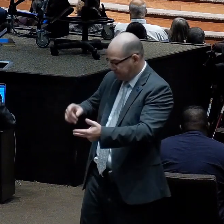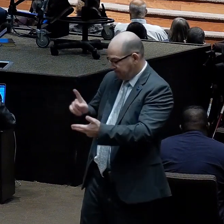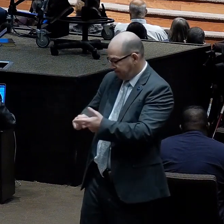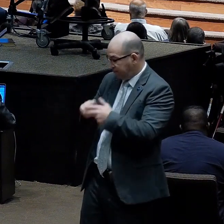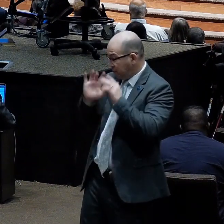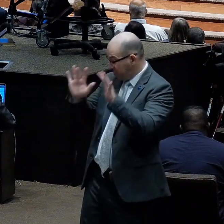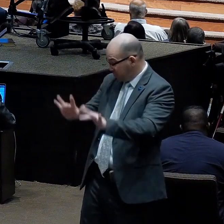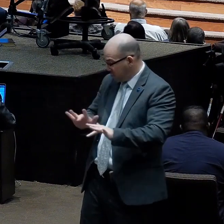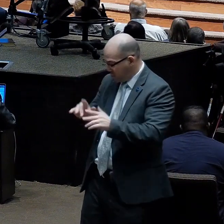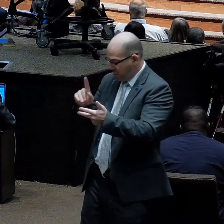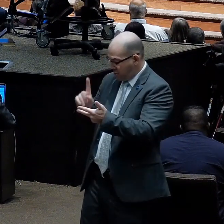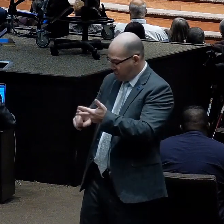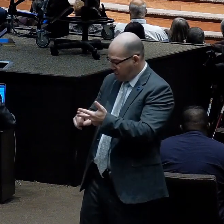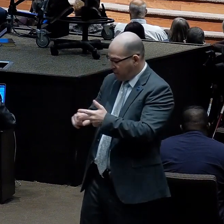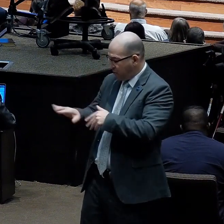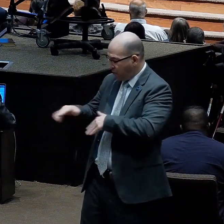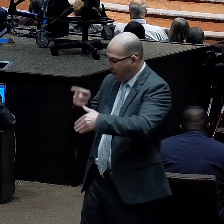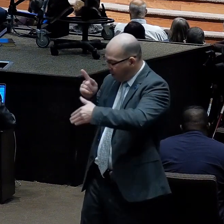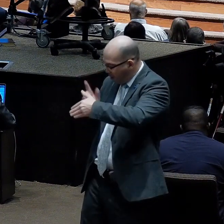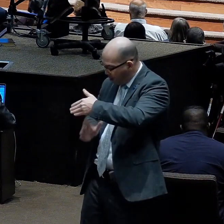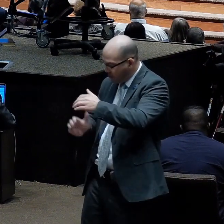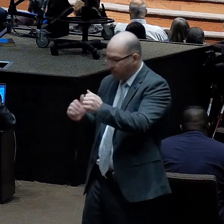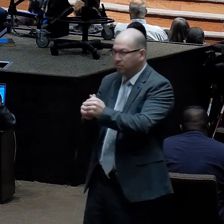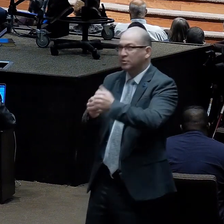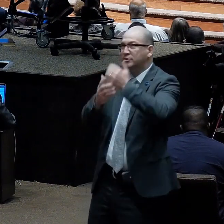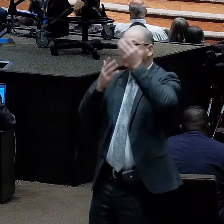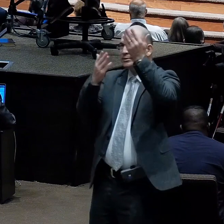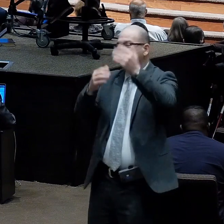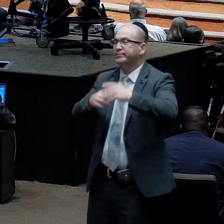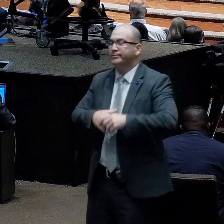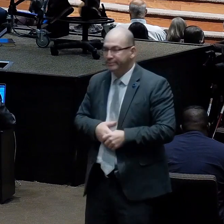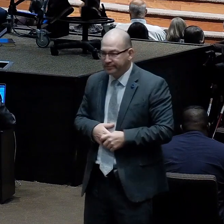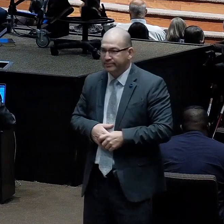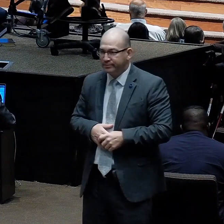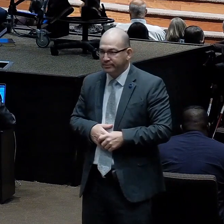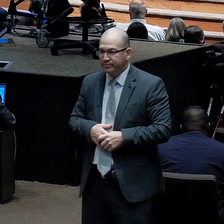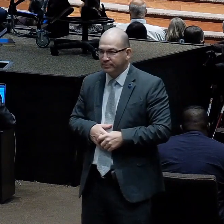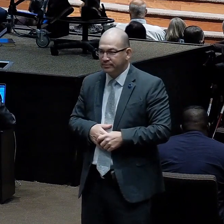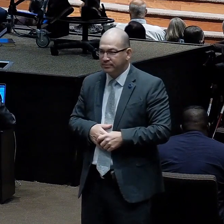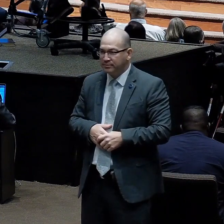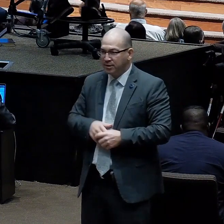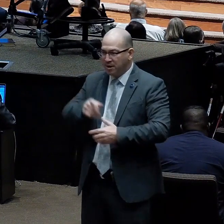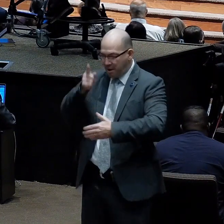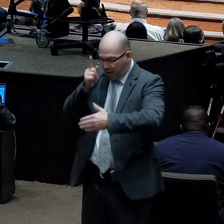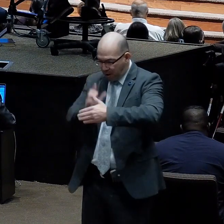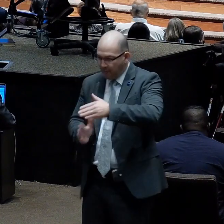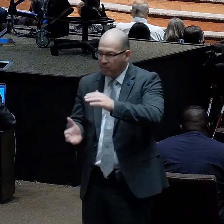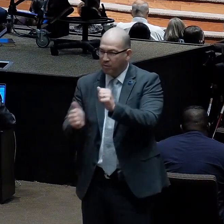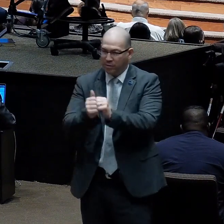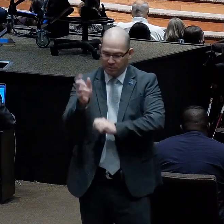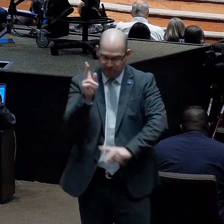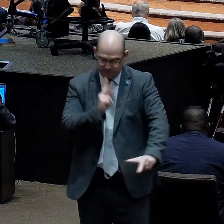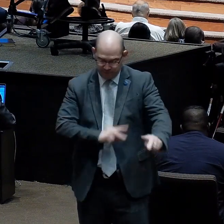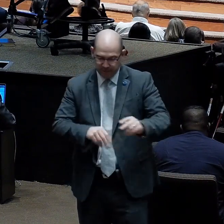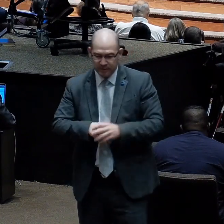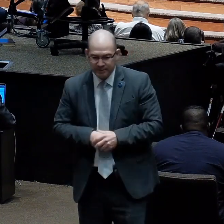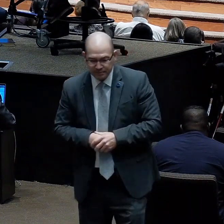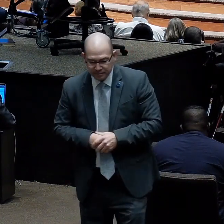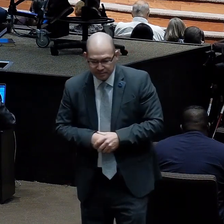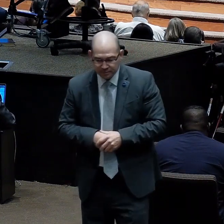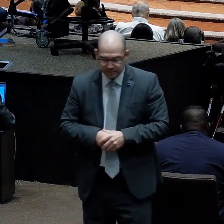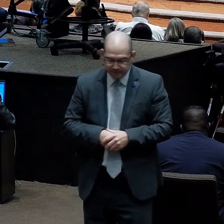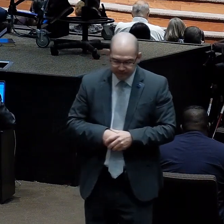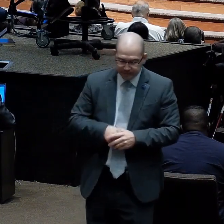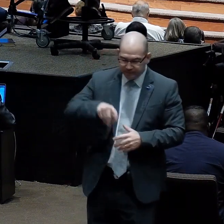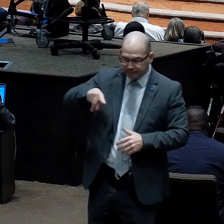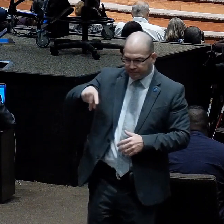walk humbly, humbly before God, and then humbly before others. One more passage, and then we'll be done. Philippians 2.1,